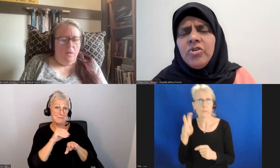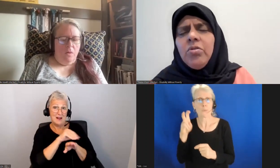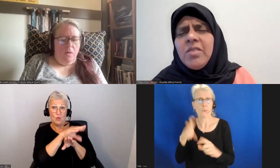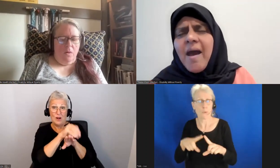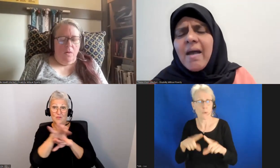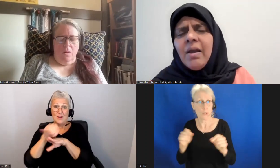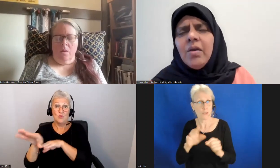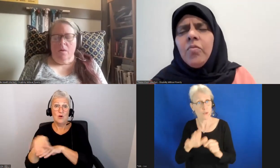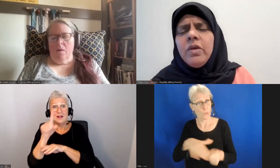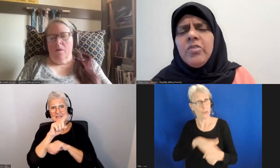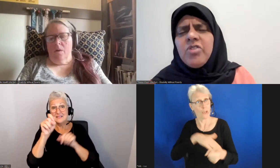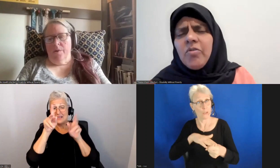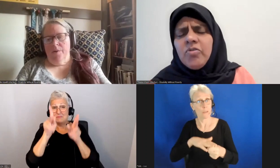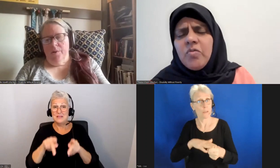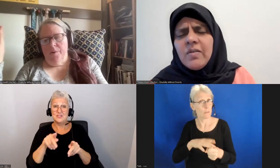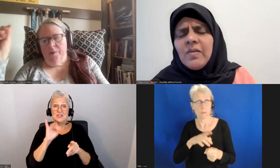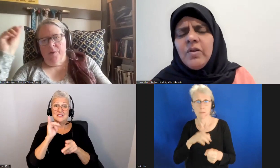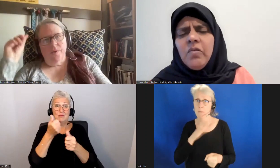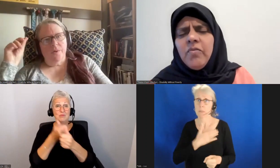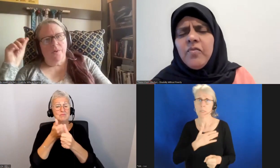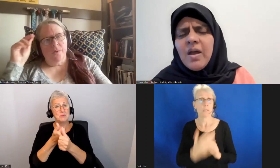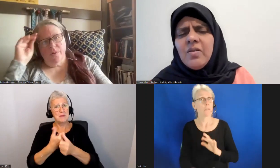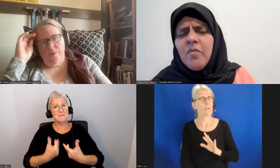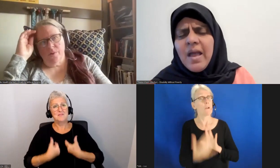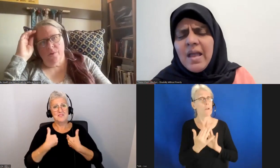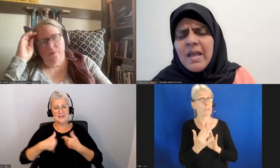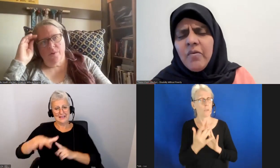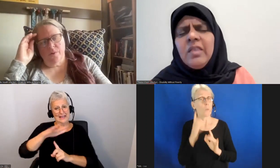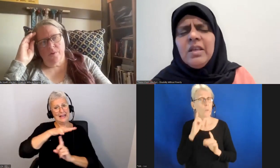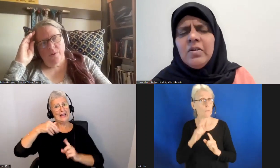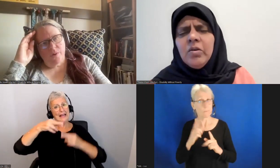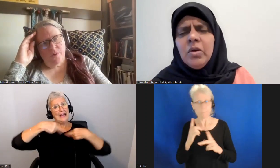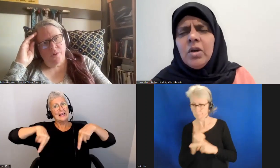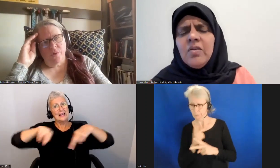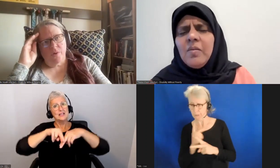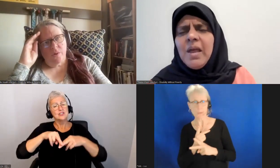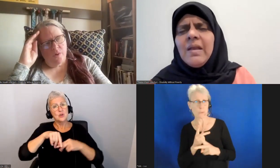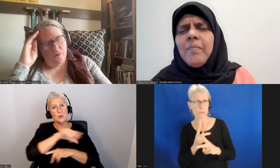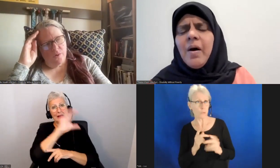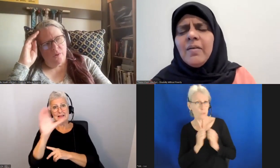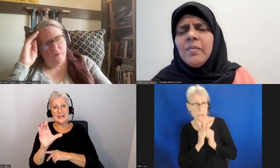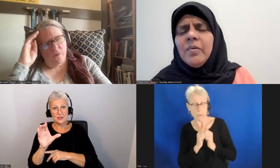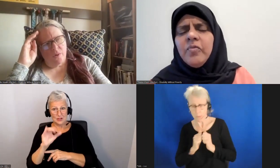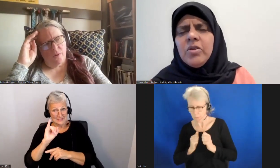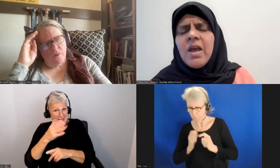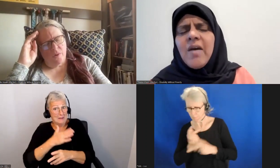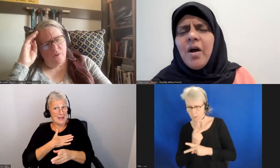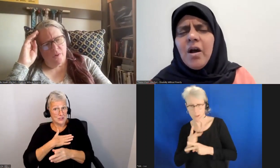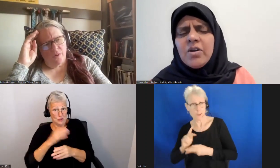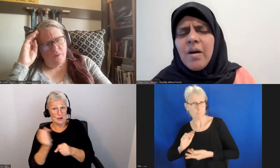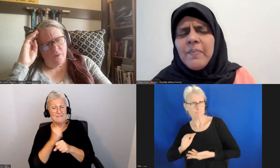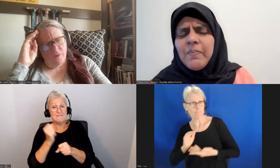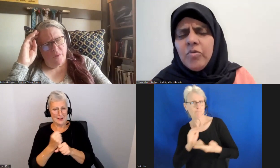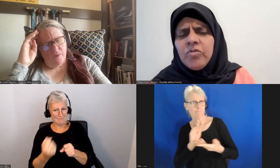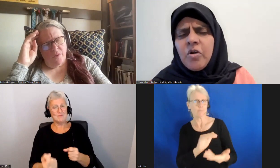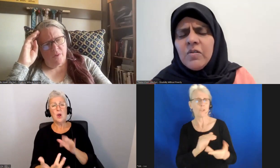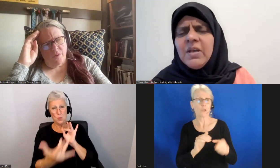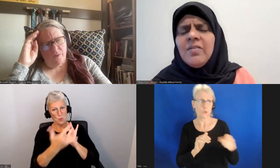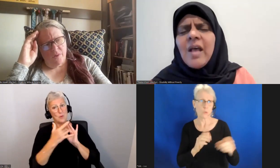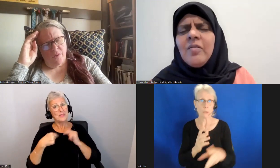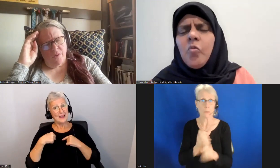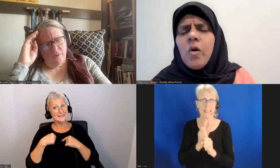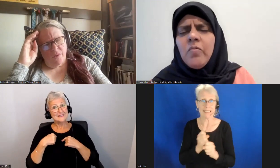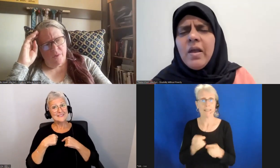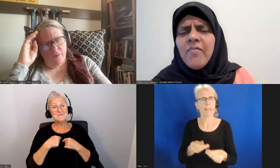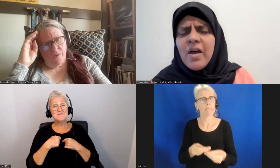to do that, reach out to us and we will find a way with you to make it possible for you to have hard copy postcards,